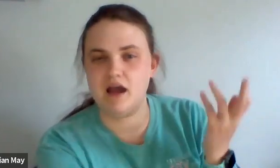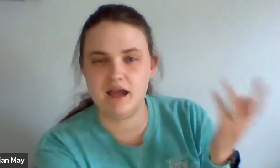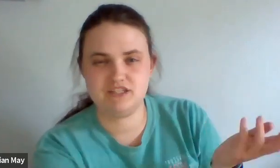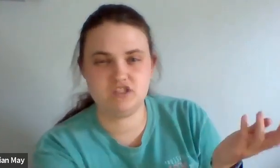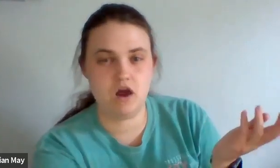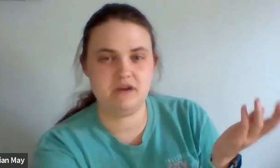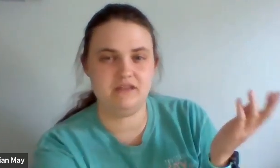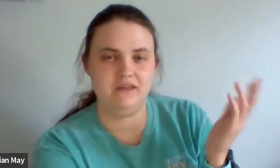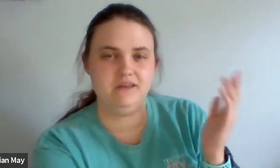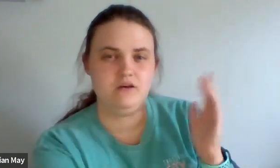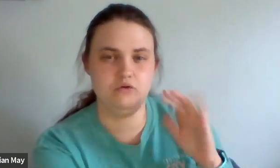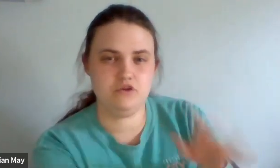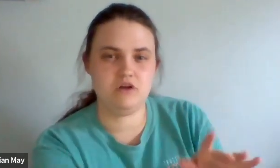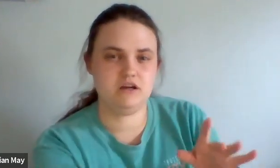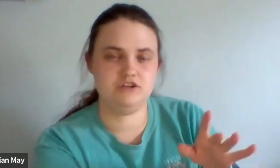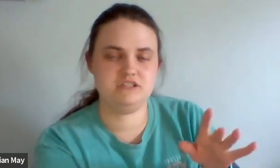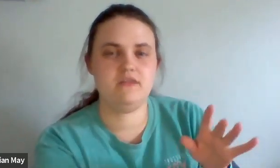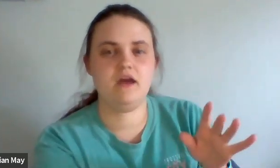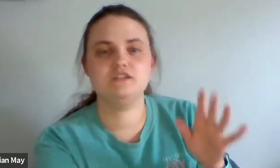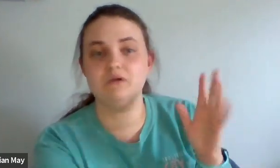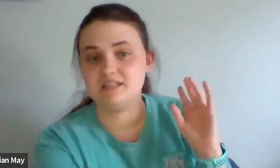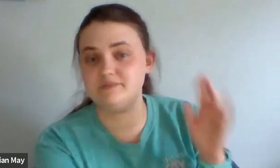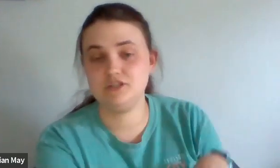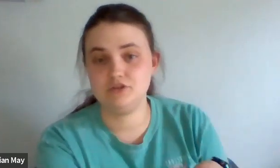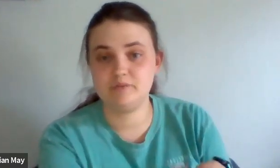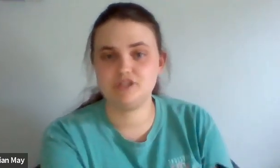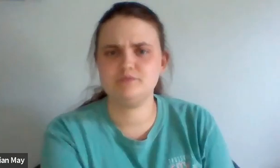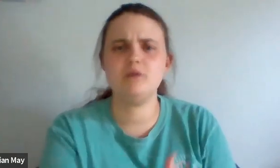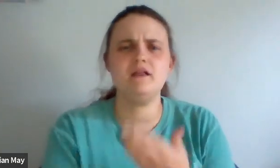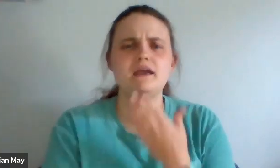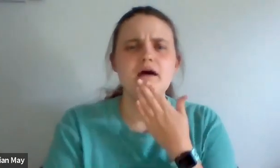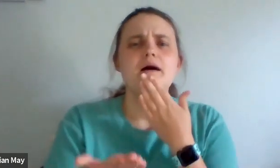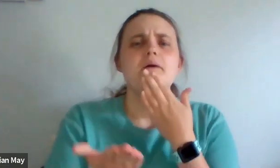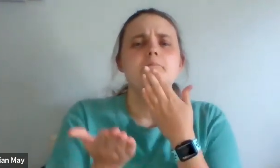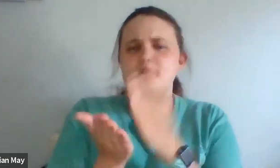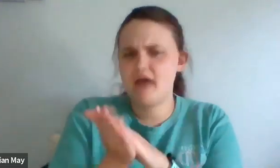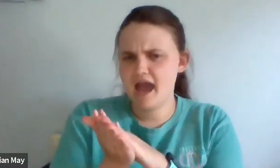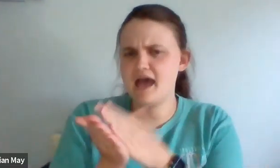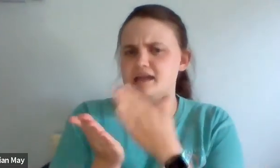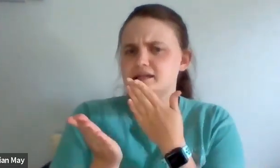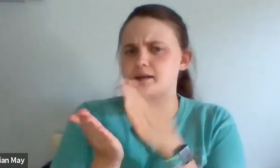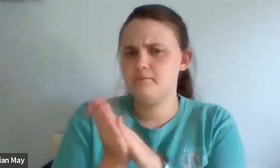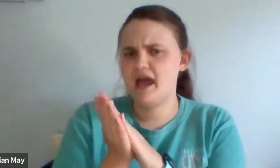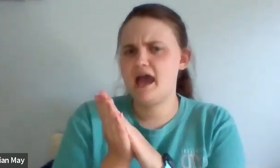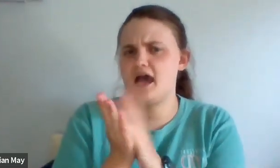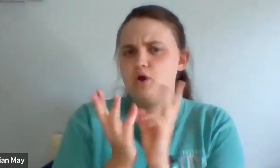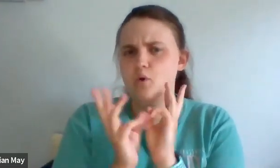I stop and I think, oh, you're not going to understand that. So a lot of times I do use pictures, but I'll be like, bad